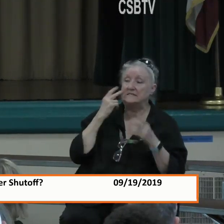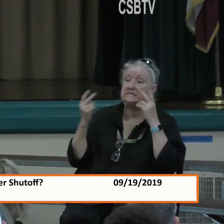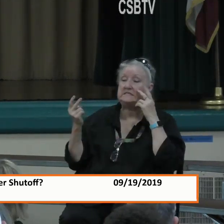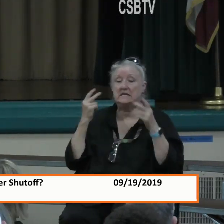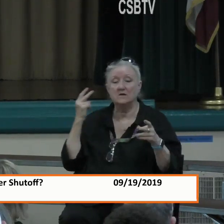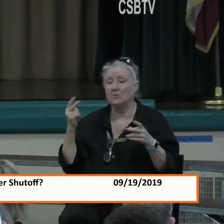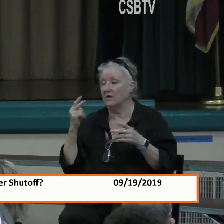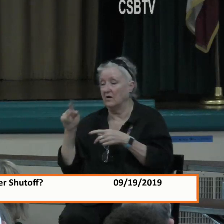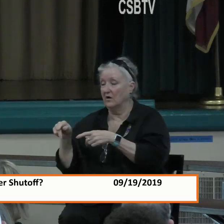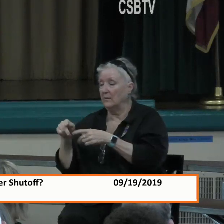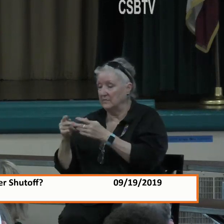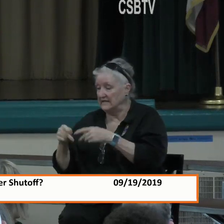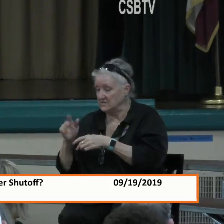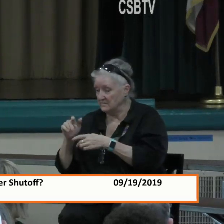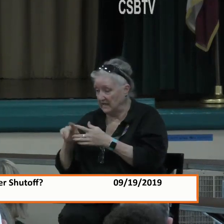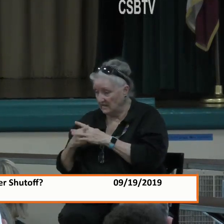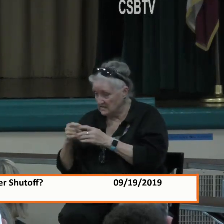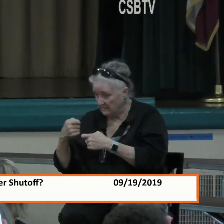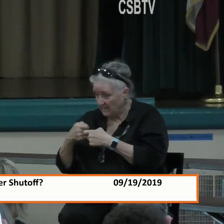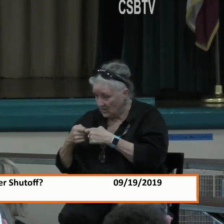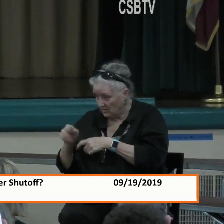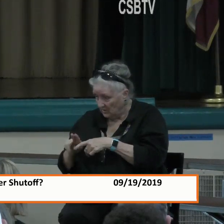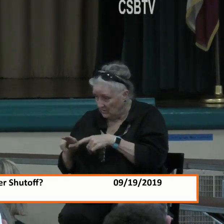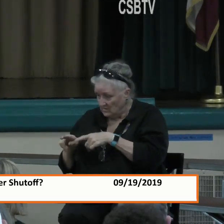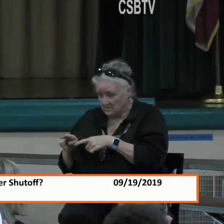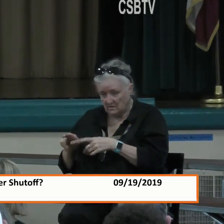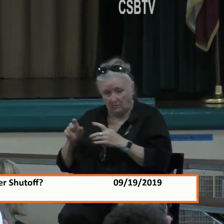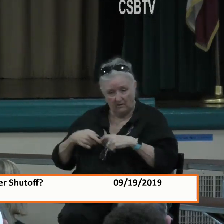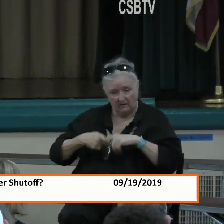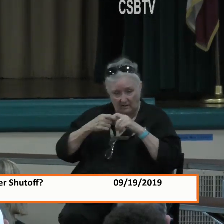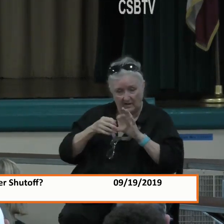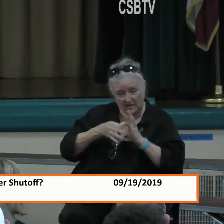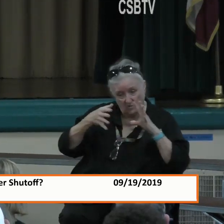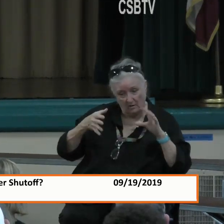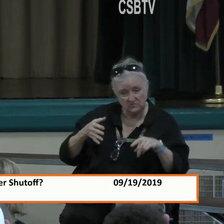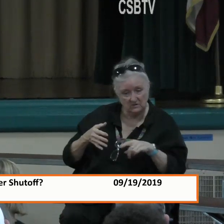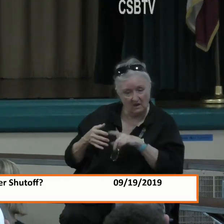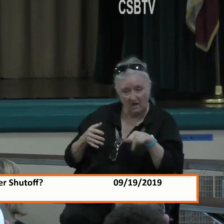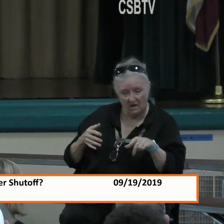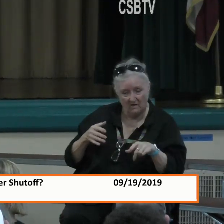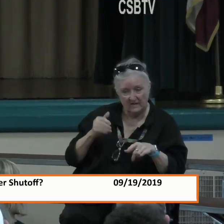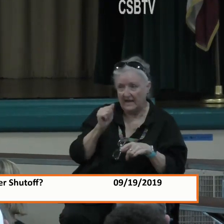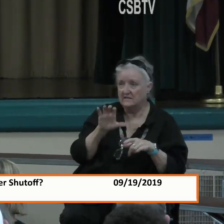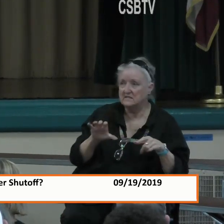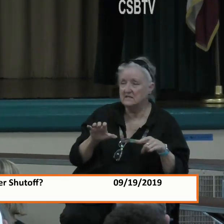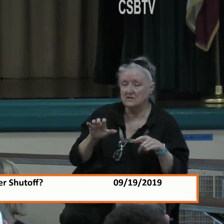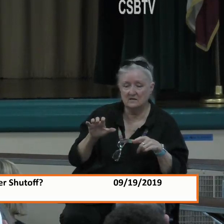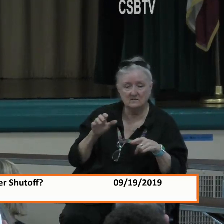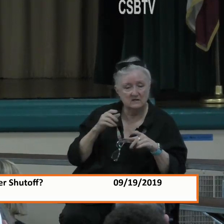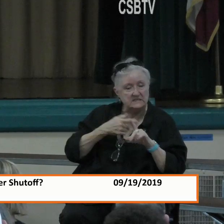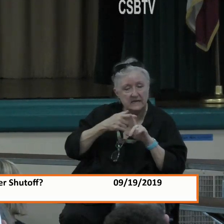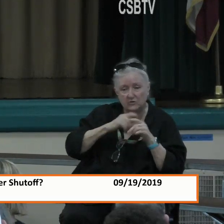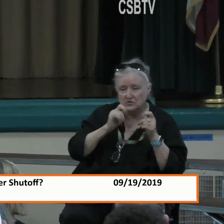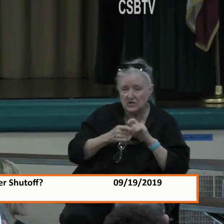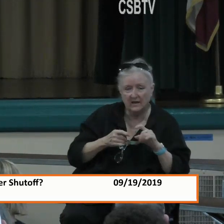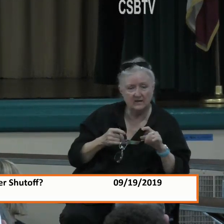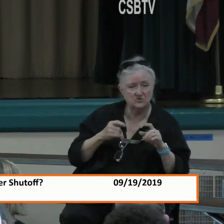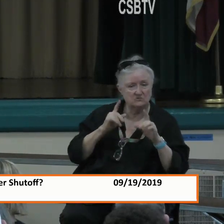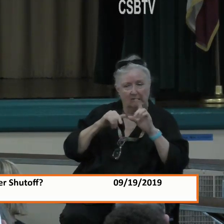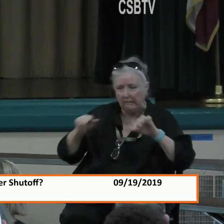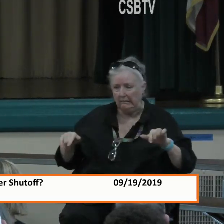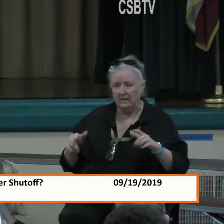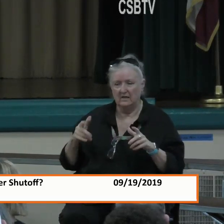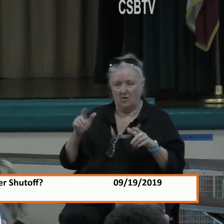battery power, when there's an interruption of air conditioning, temperature change, things of that